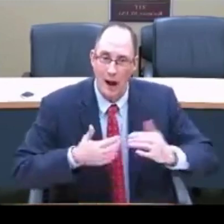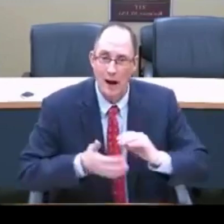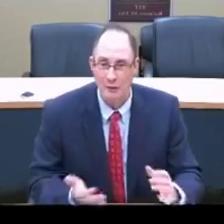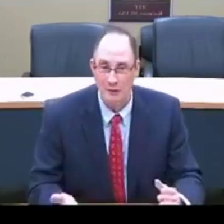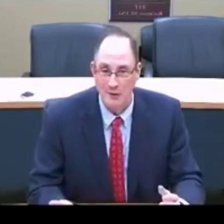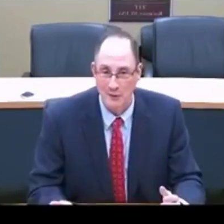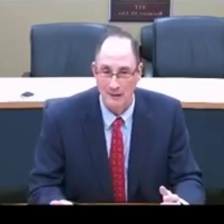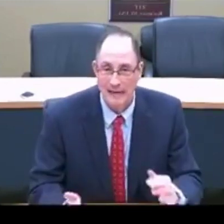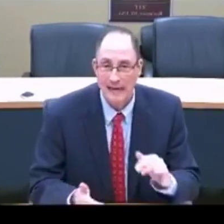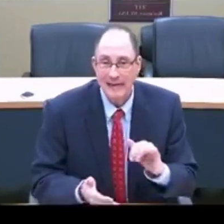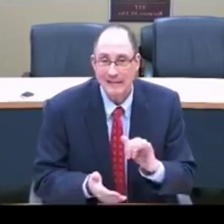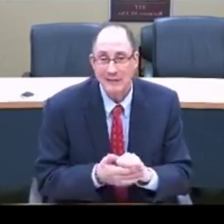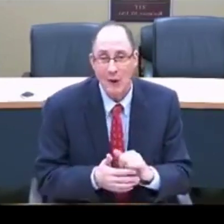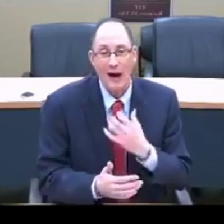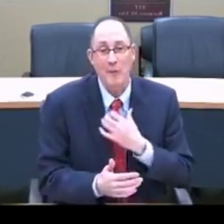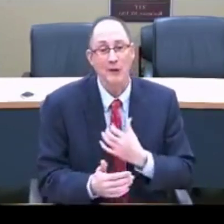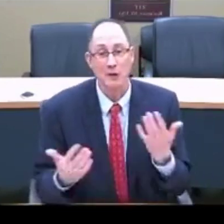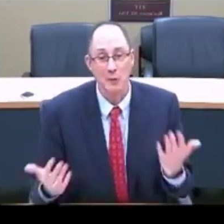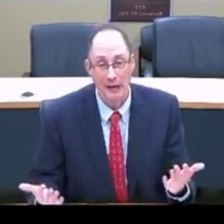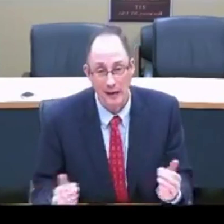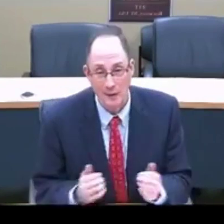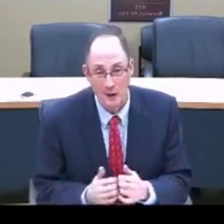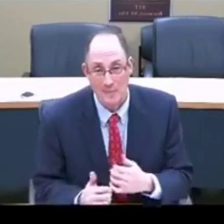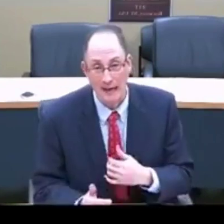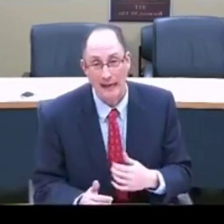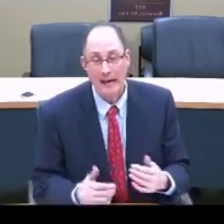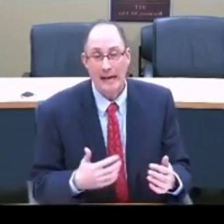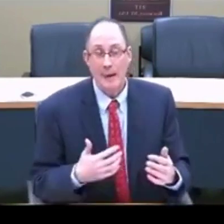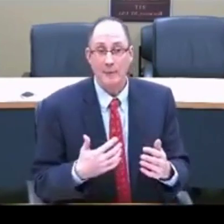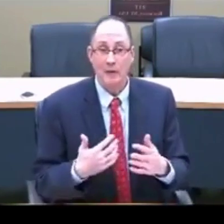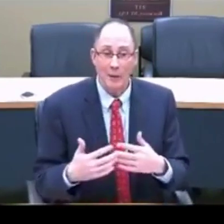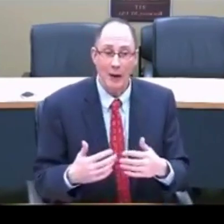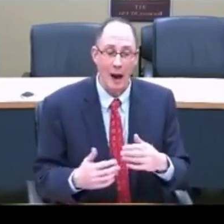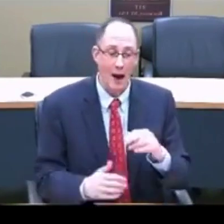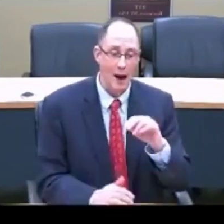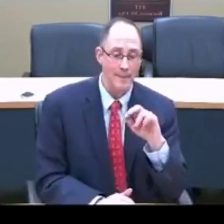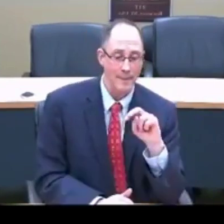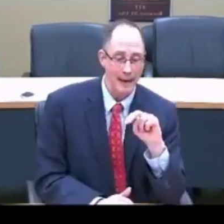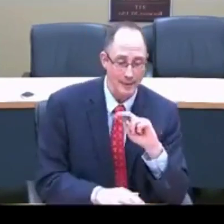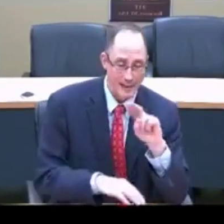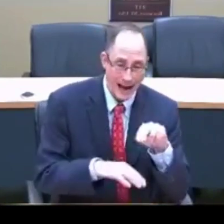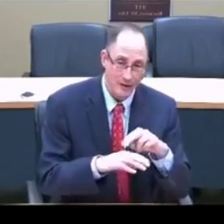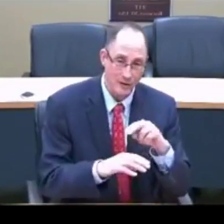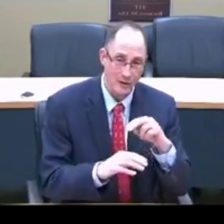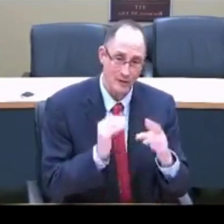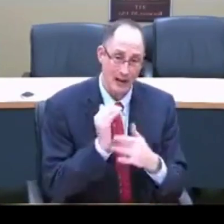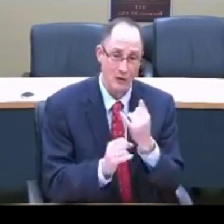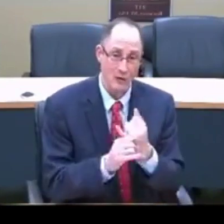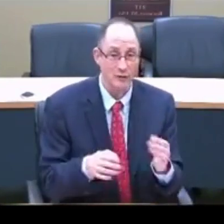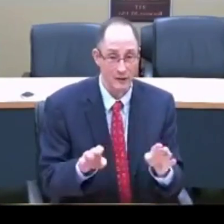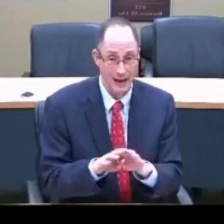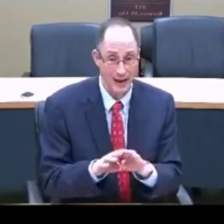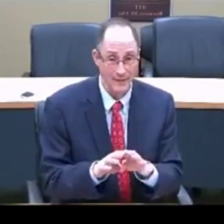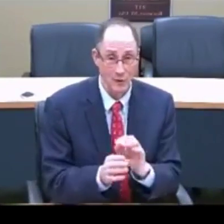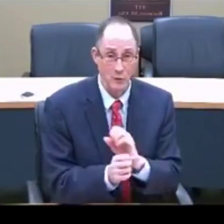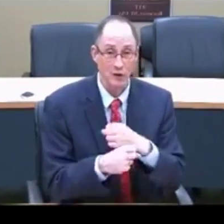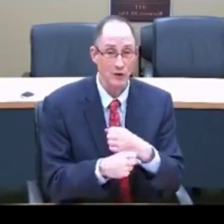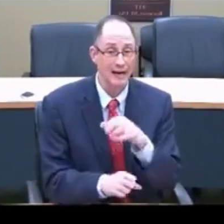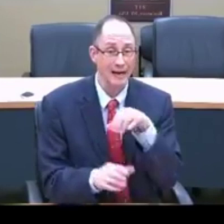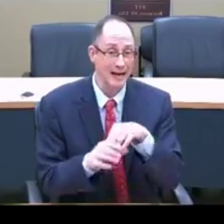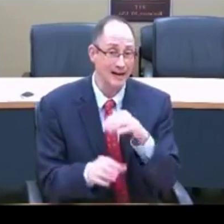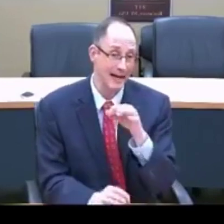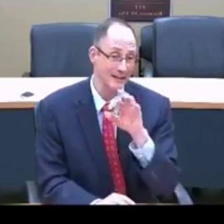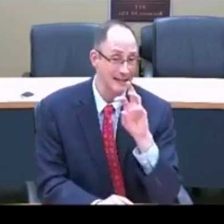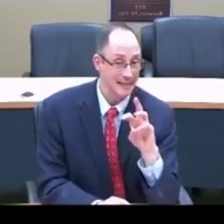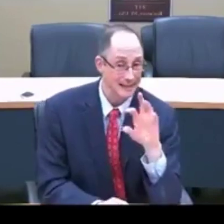want to hire your students. So, I wish you were here with me. So, anyway, the National Technical Institute for Deaf was created